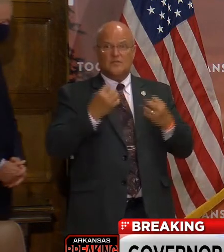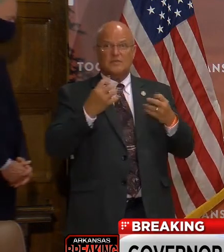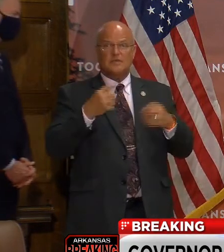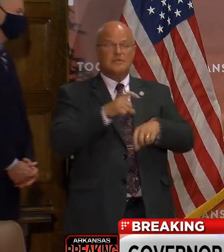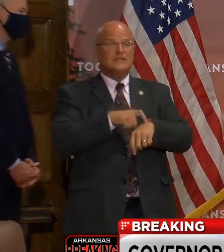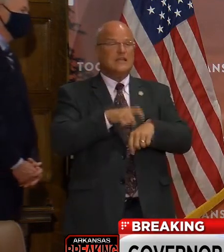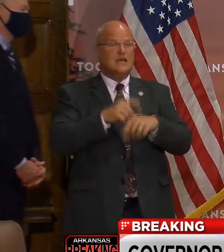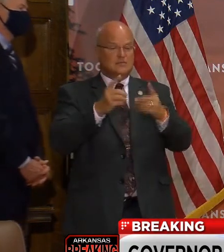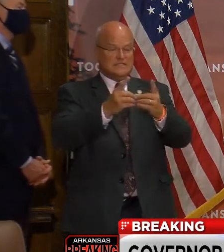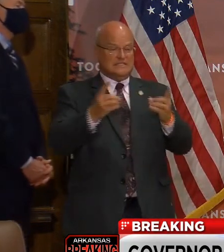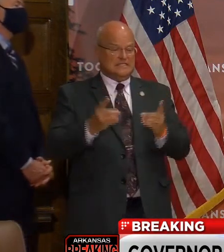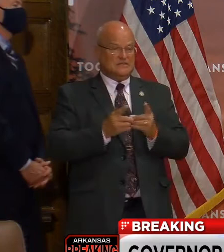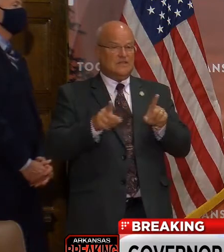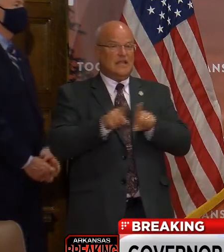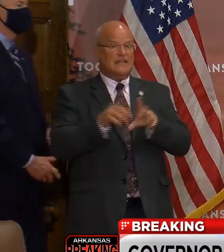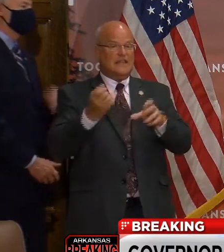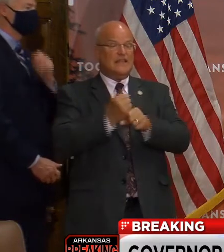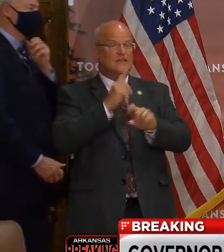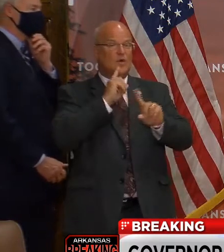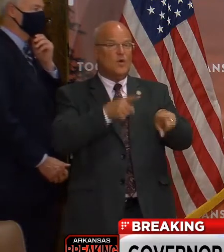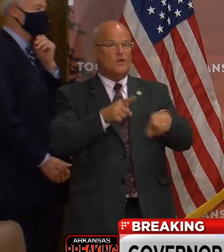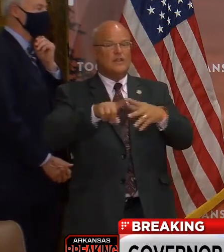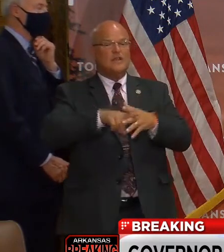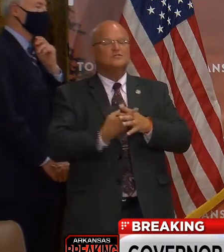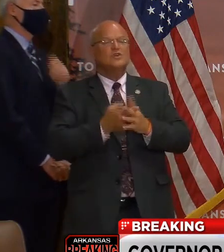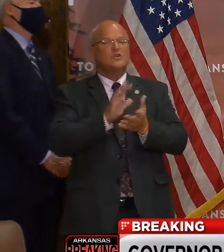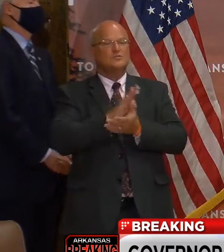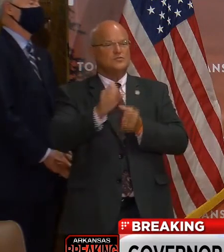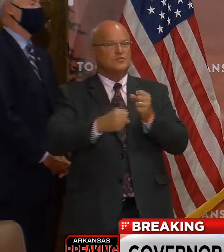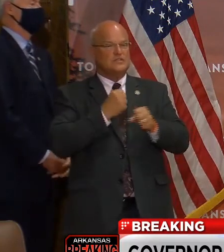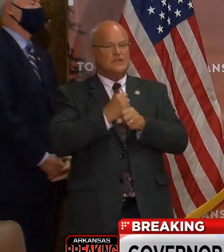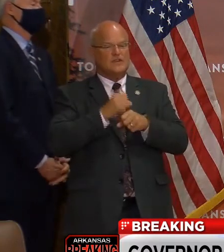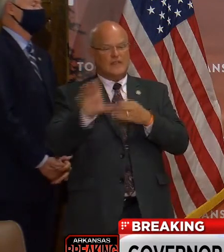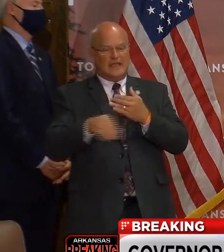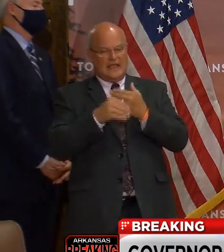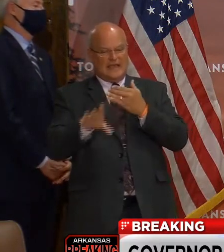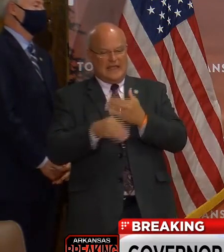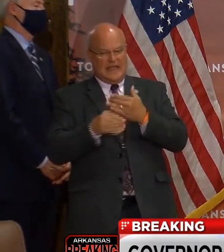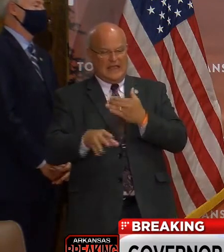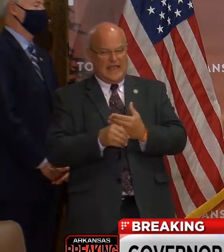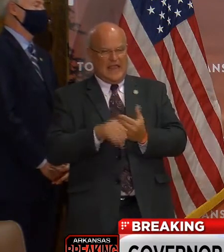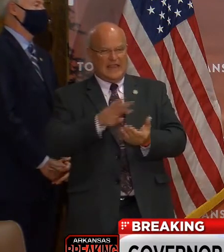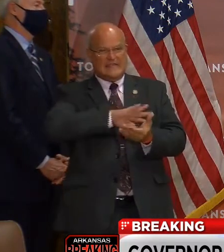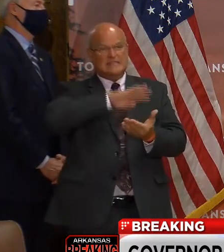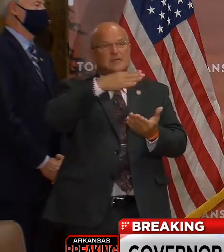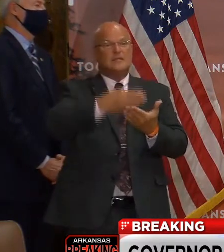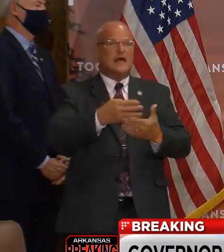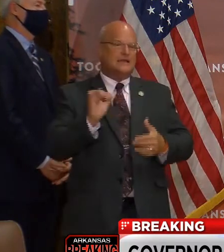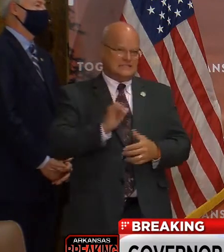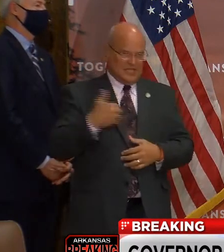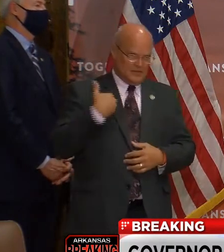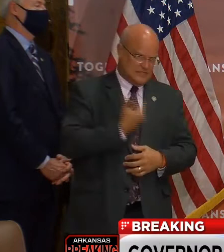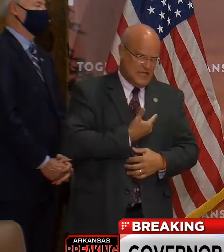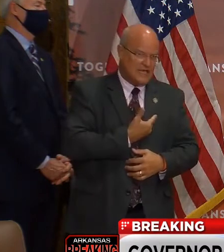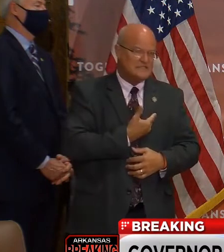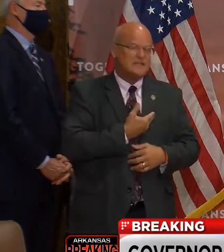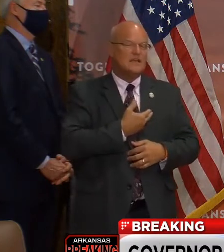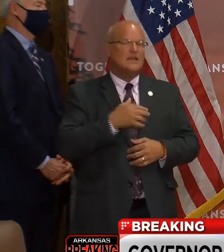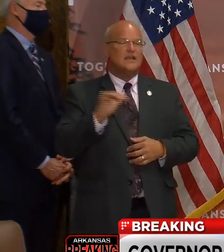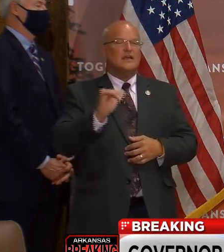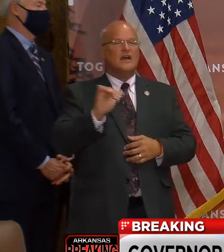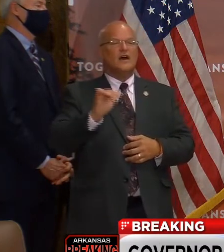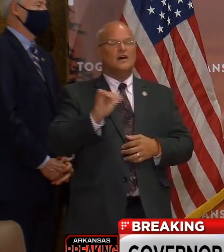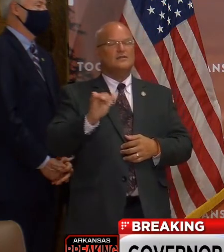cases, districts are, as they get their orders in, they're starting the school year. They'll keep adding to that supply, as will we. And we also